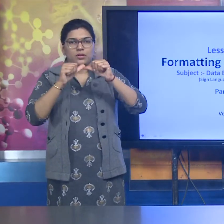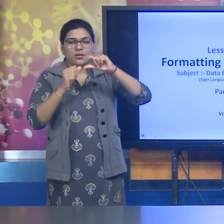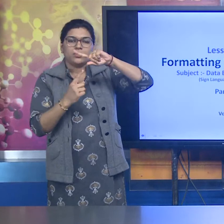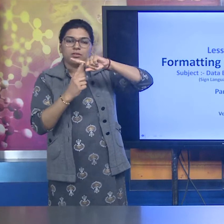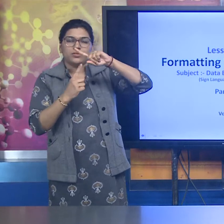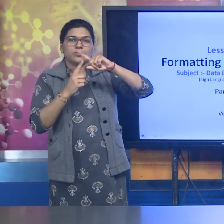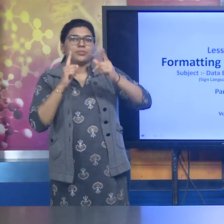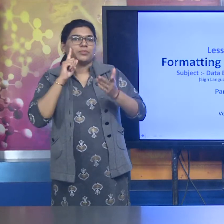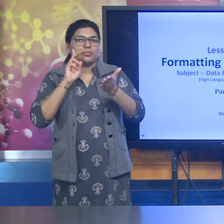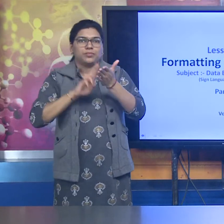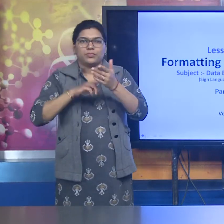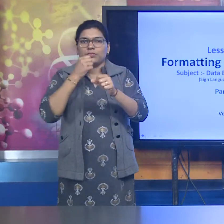number 7.